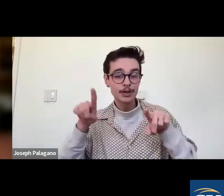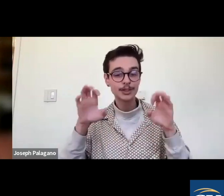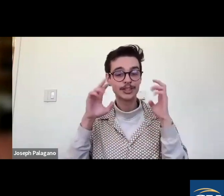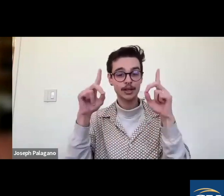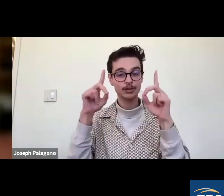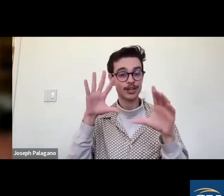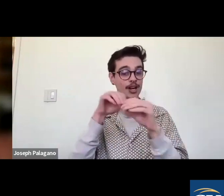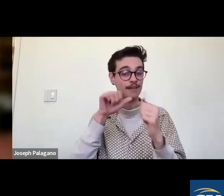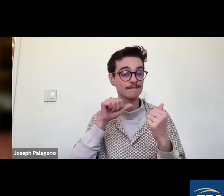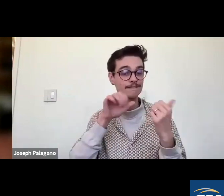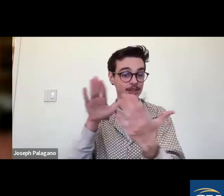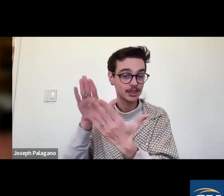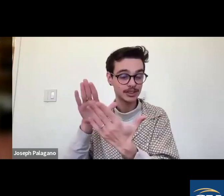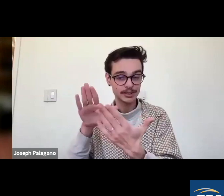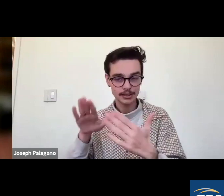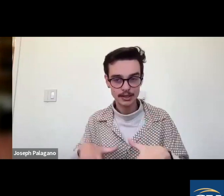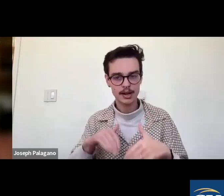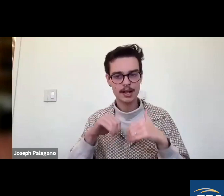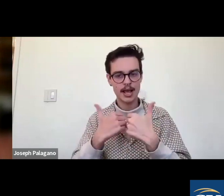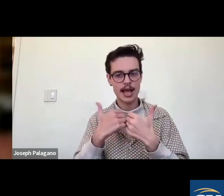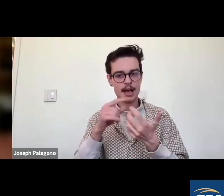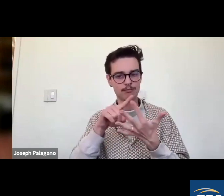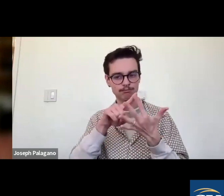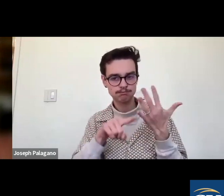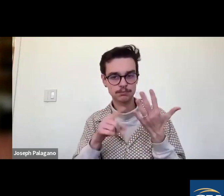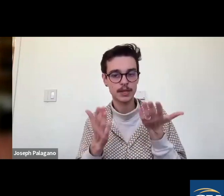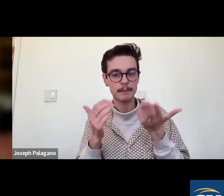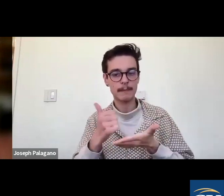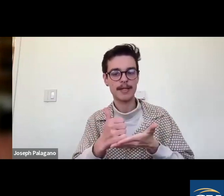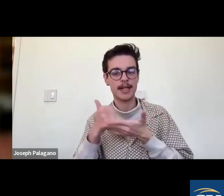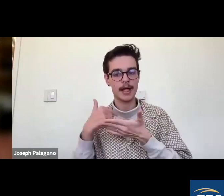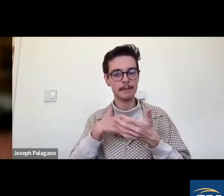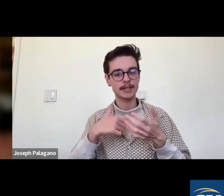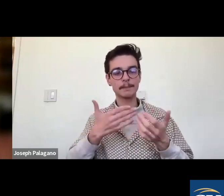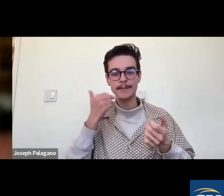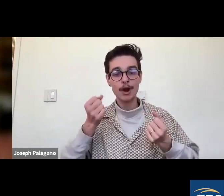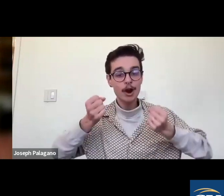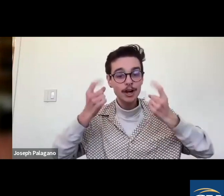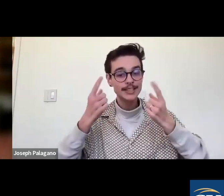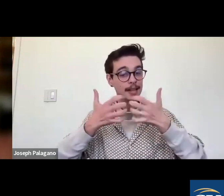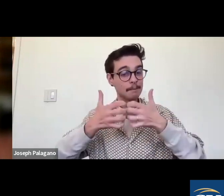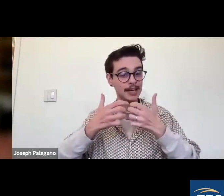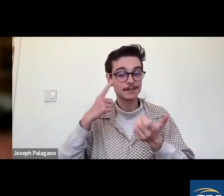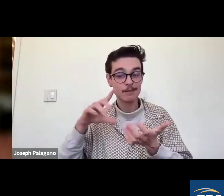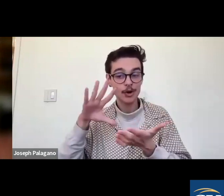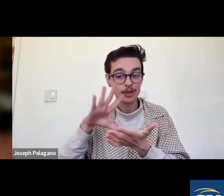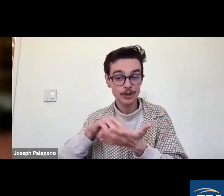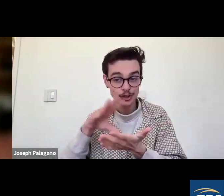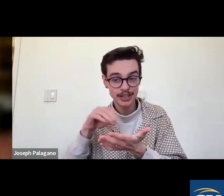Recent work in Dr. Booth's lab investigates the role of various educational interventions for improving